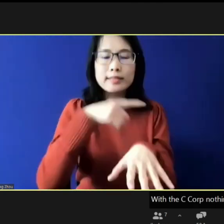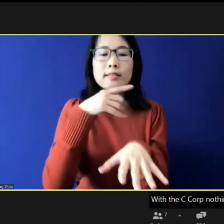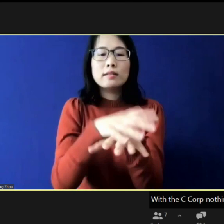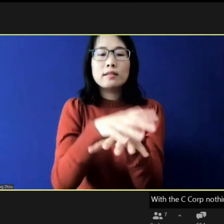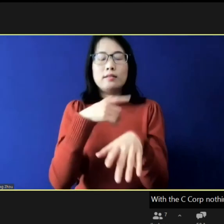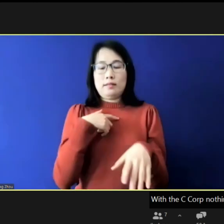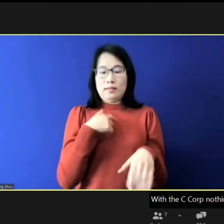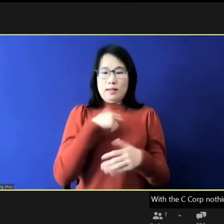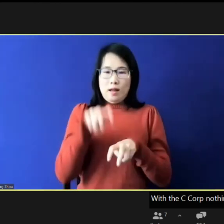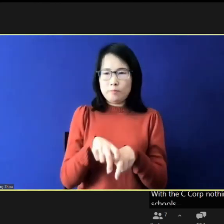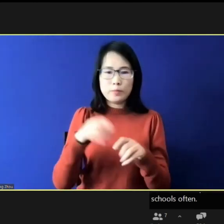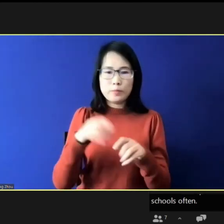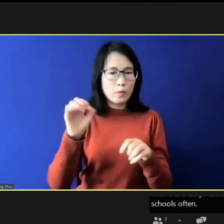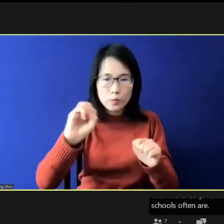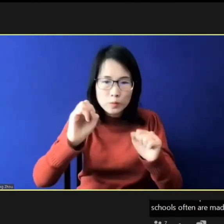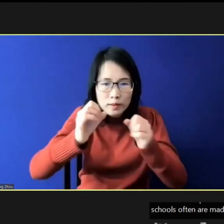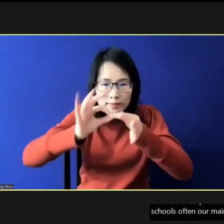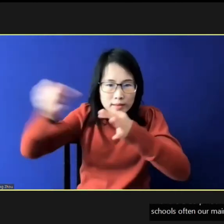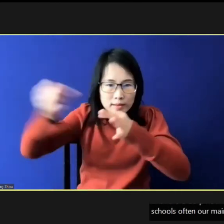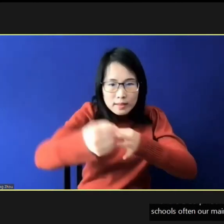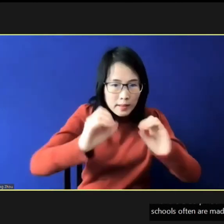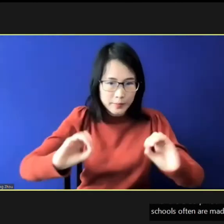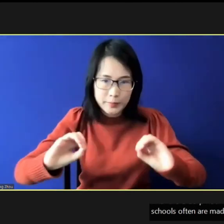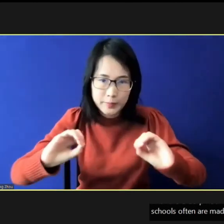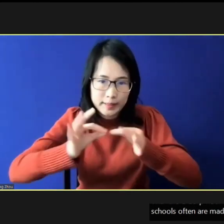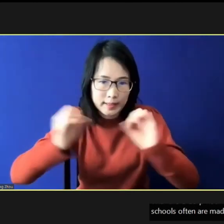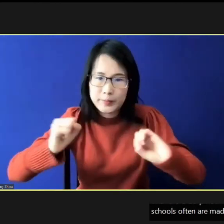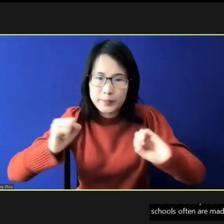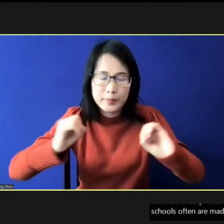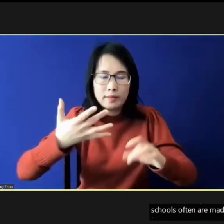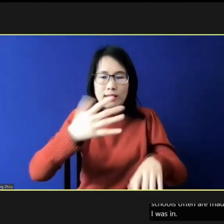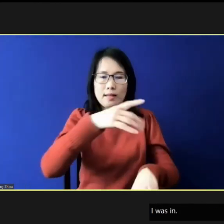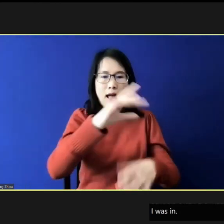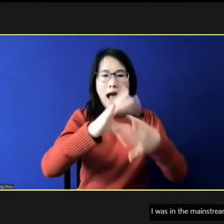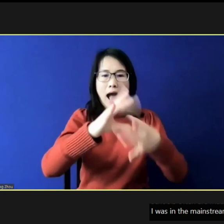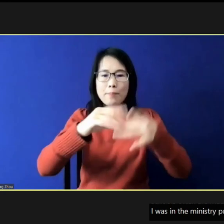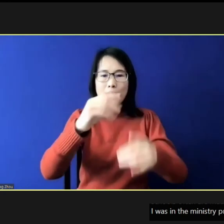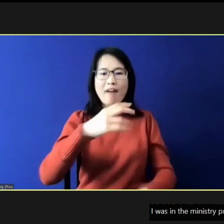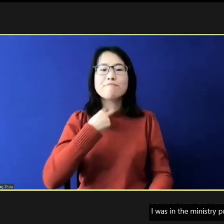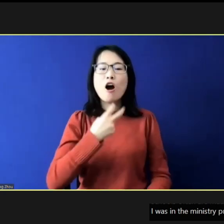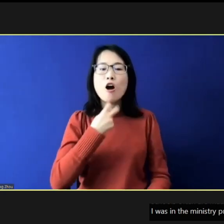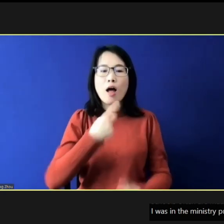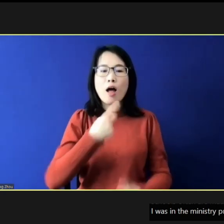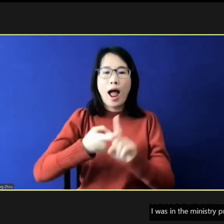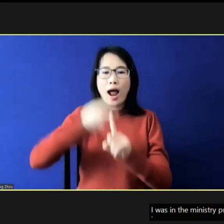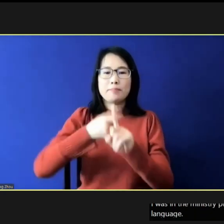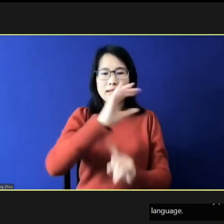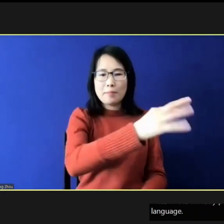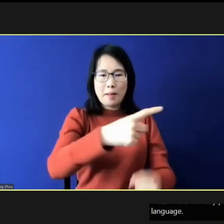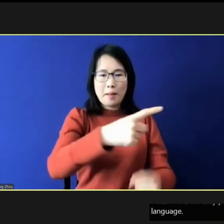at the schools often are mainstreamed. And I when I was there, I was in a mainstream program. I didn't have any access to